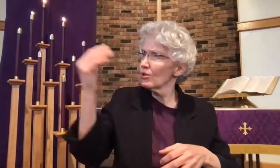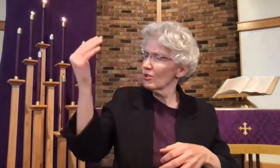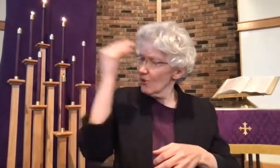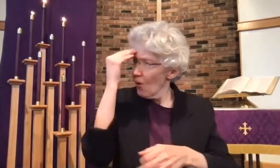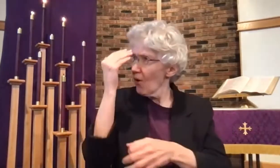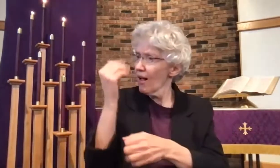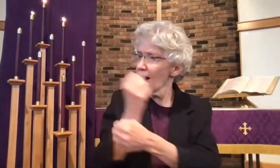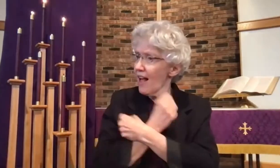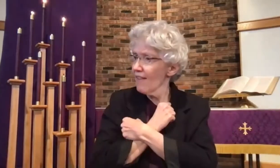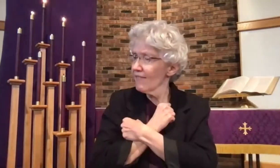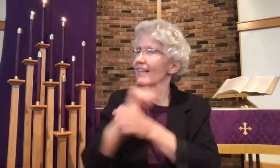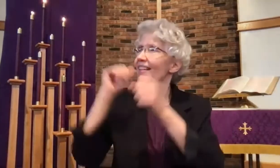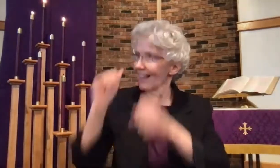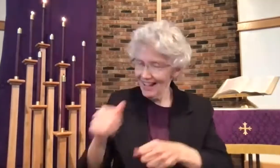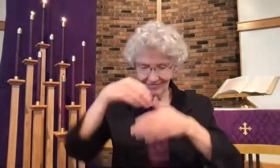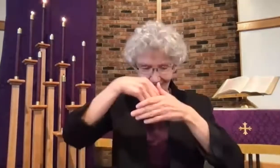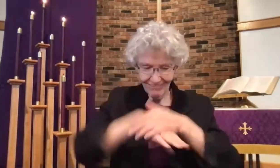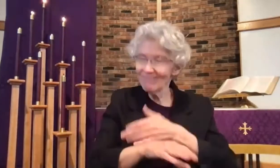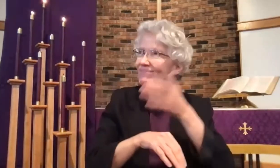Those who know love shall enter through it.